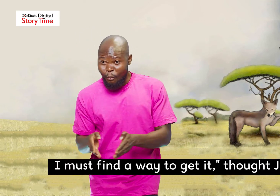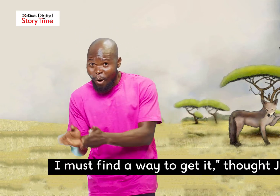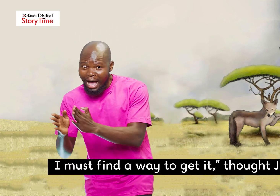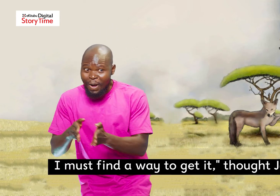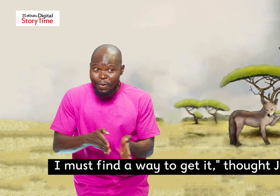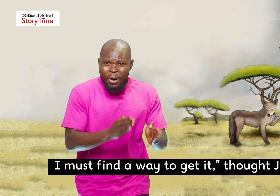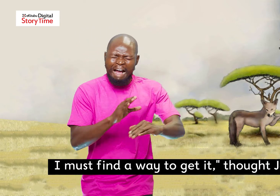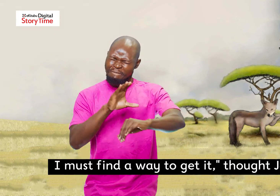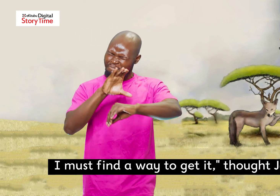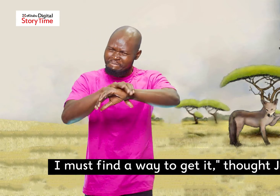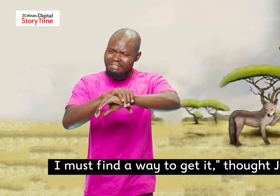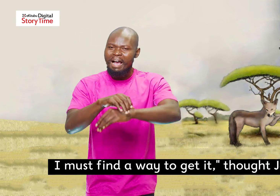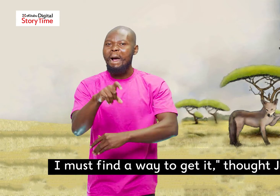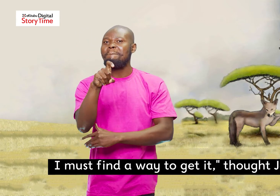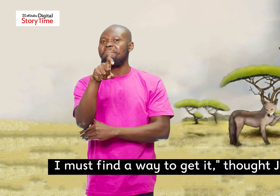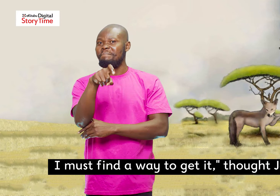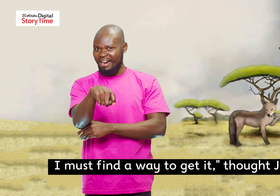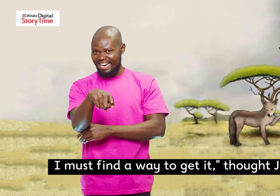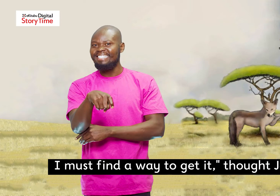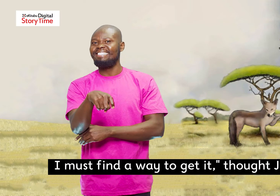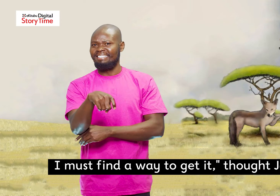I must find a way to get it, thought Jackal.